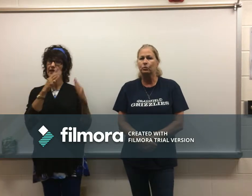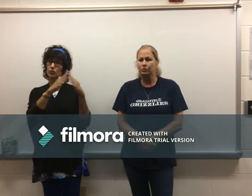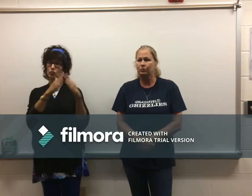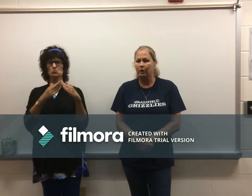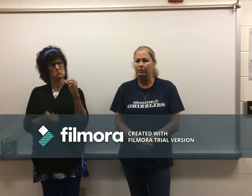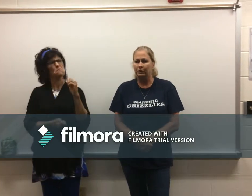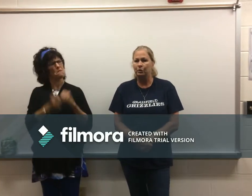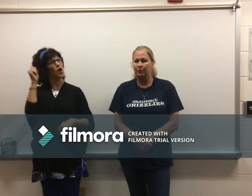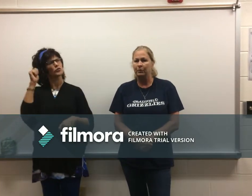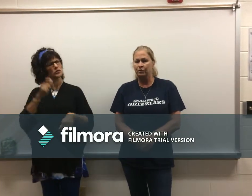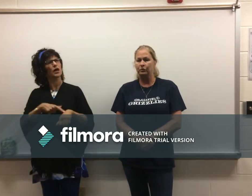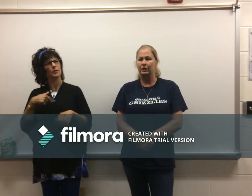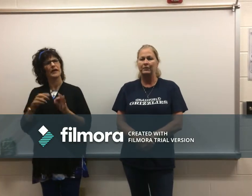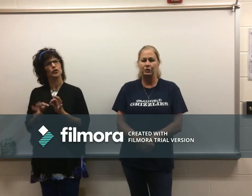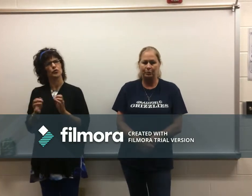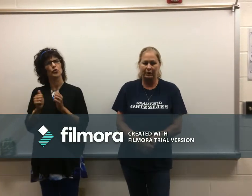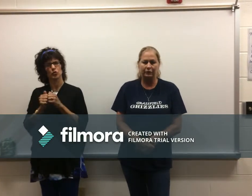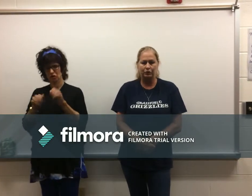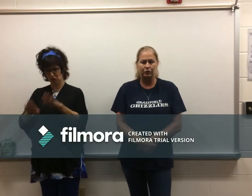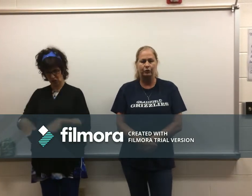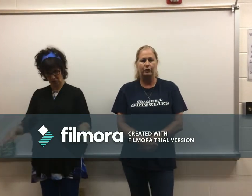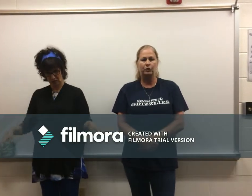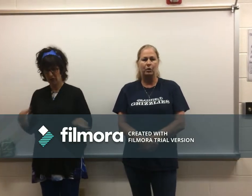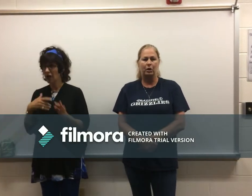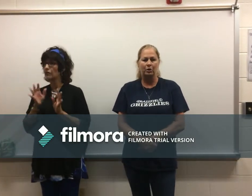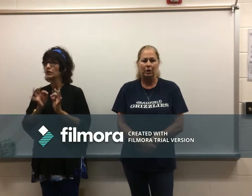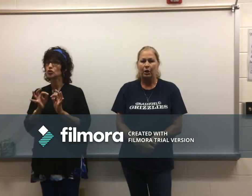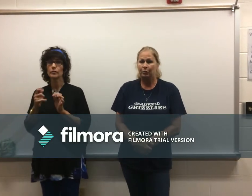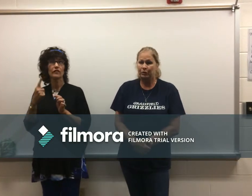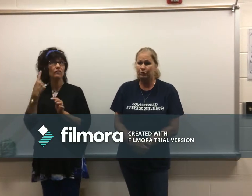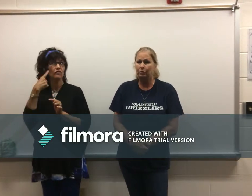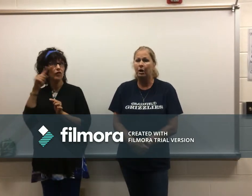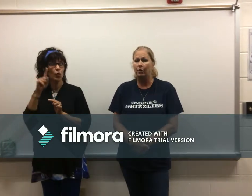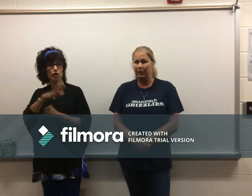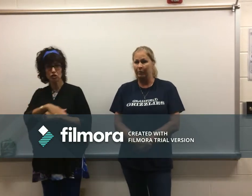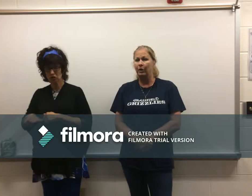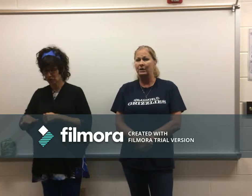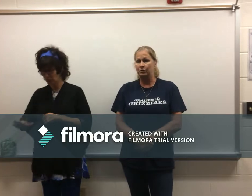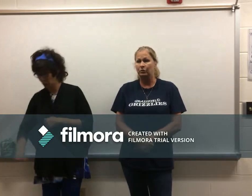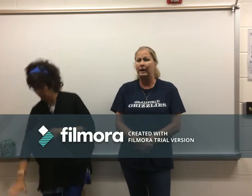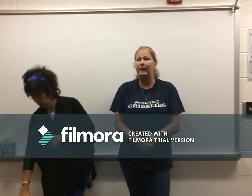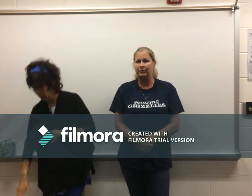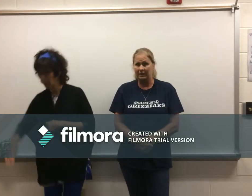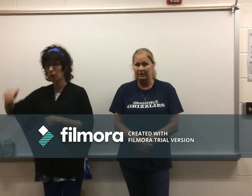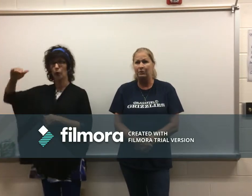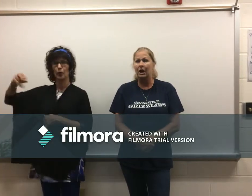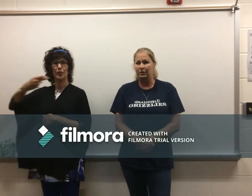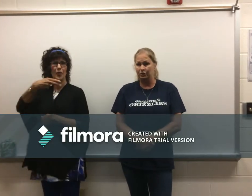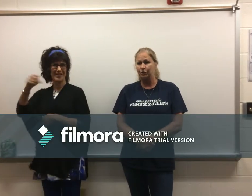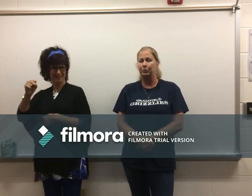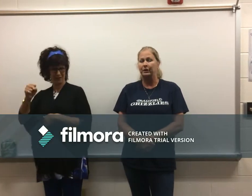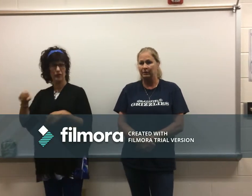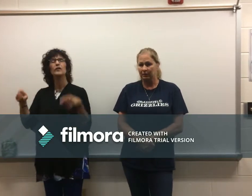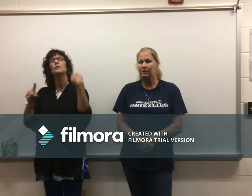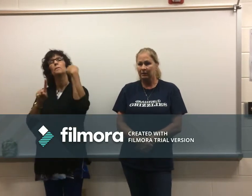schools where I interpret with children. I've interpreted for children who are preschool all the way up through high school, and I've done some college interpreting.